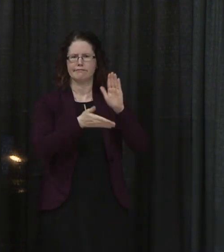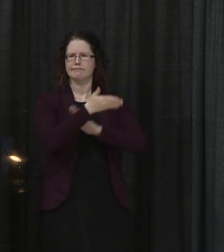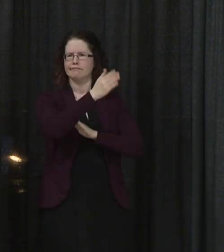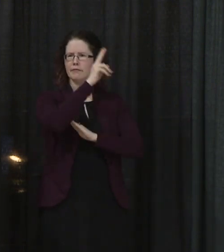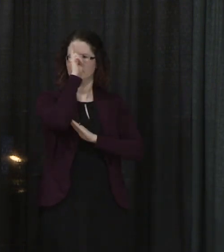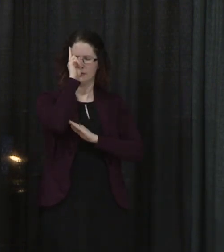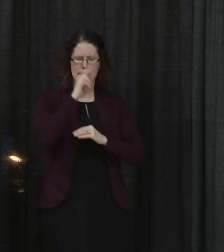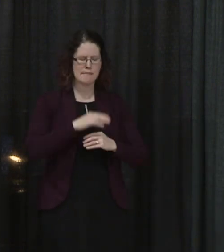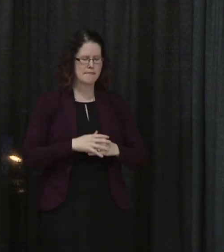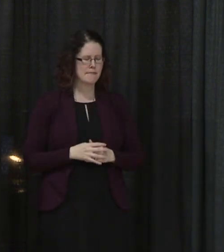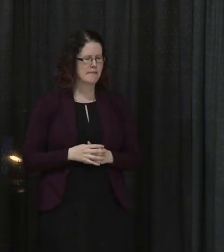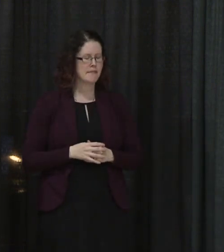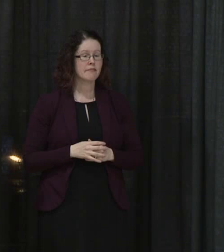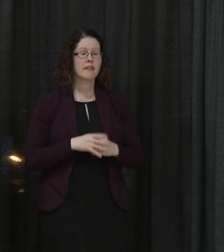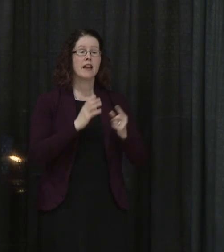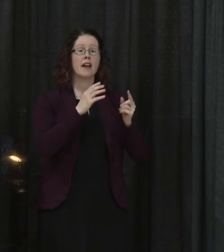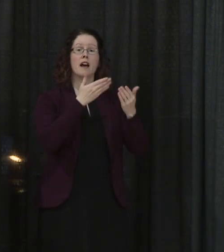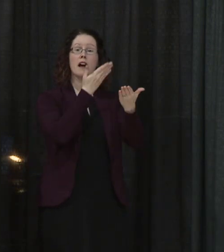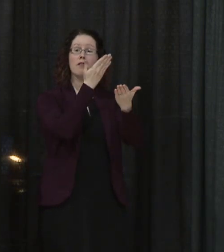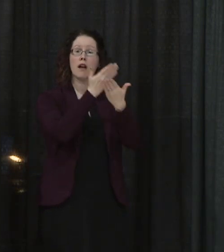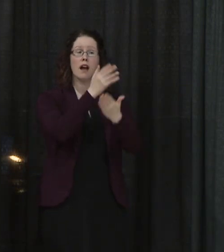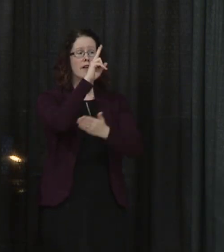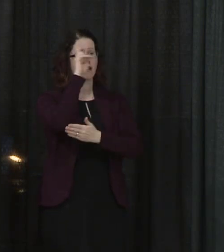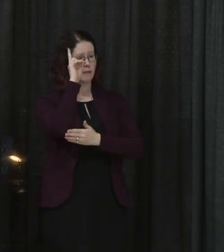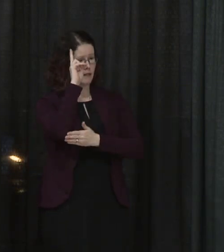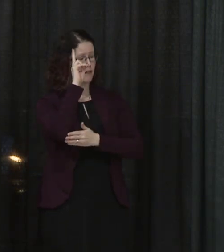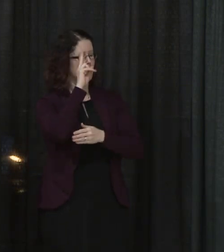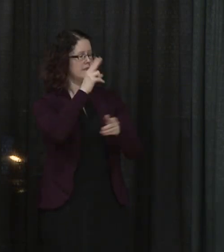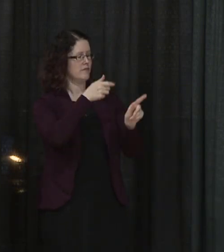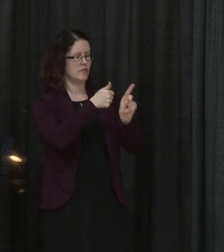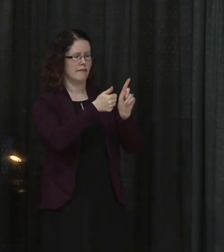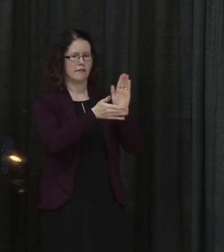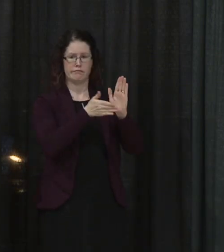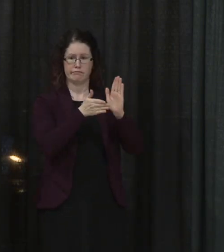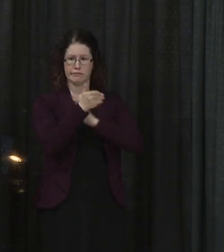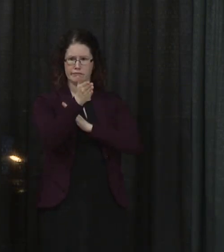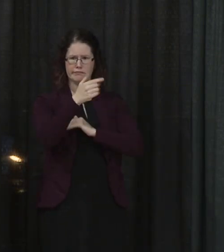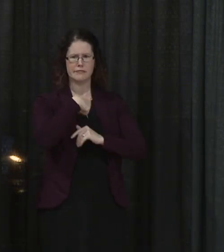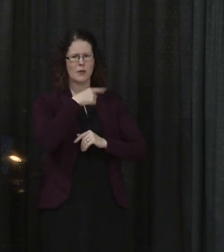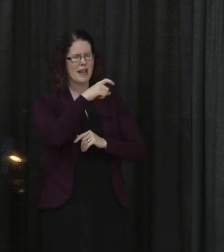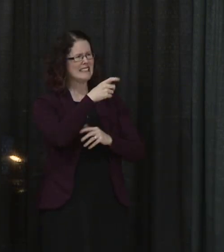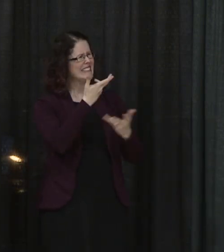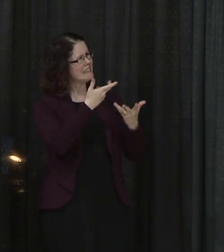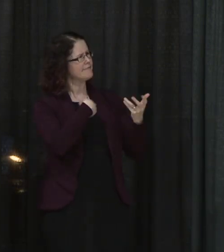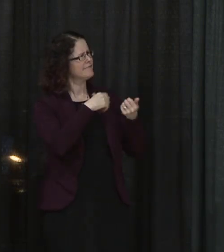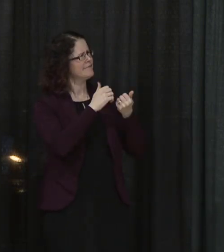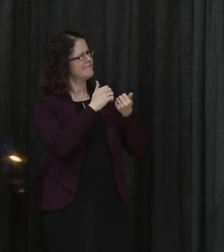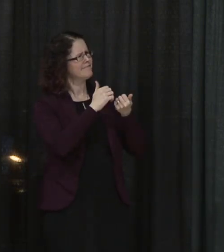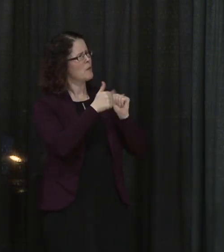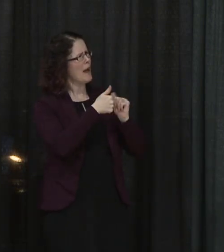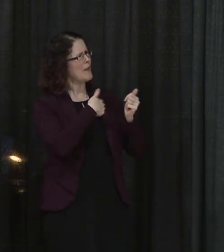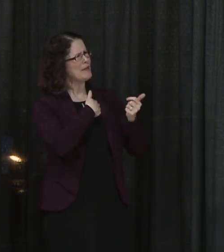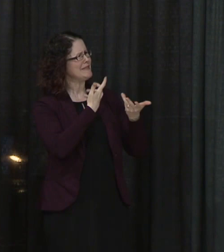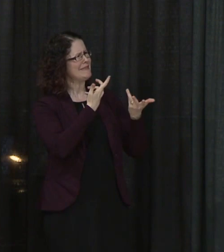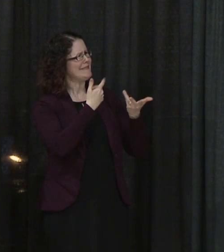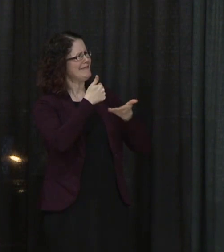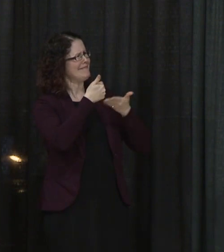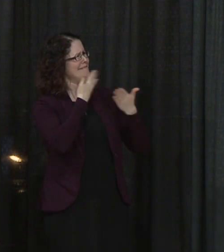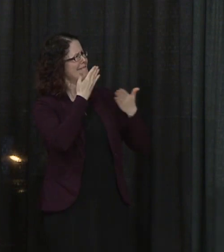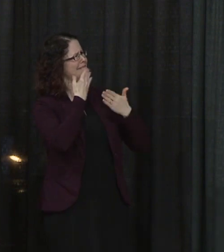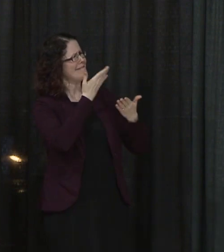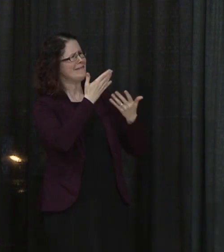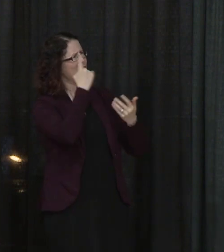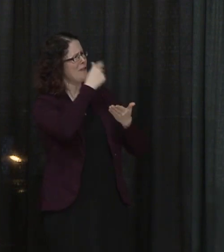room, I asked her a question. I said, "What could I ever do to repay your care and kindness?" And she said to me simply,